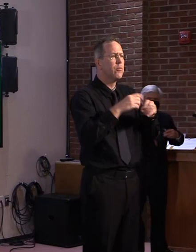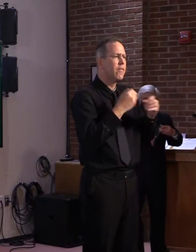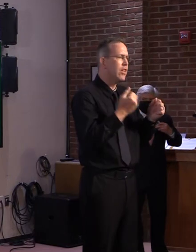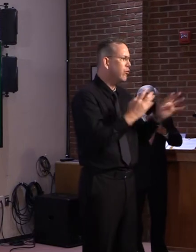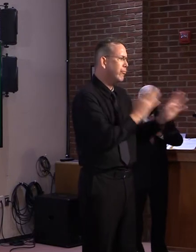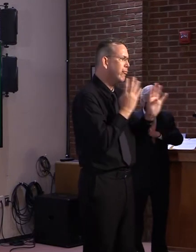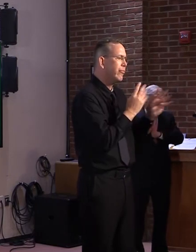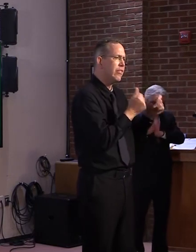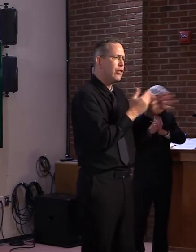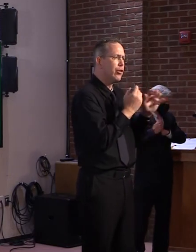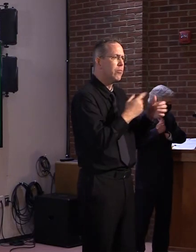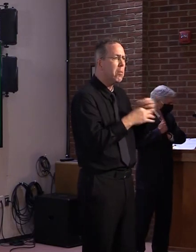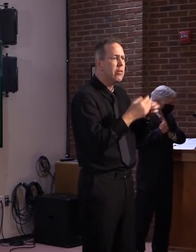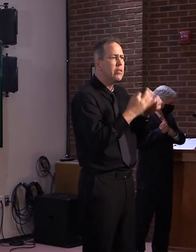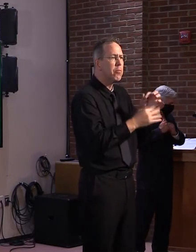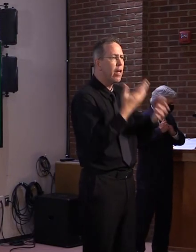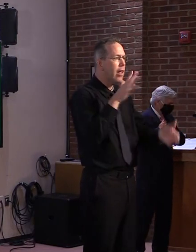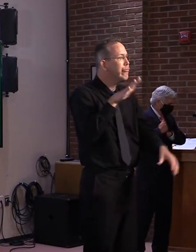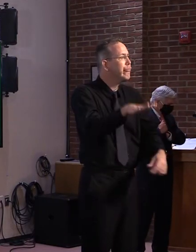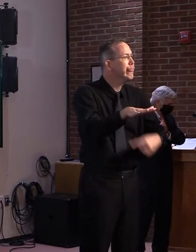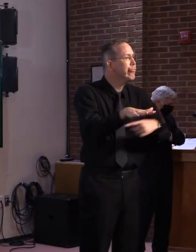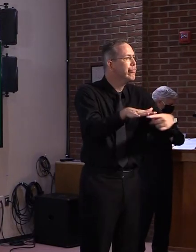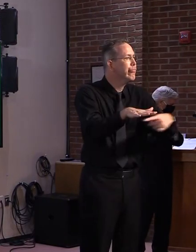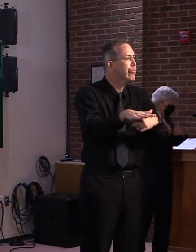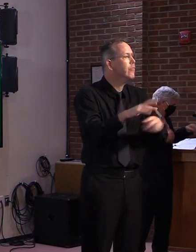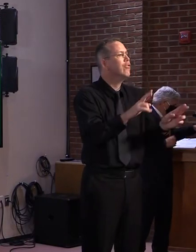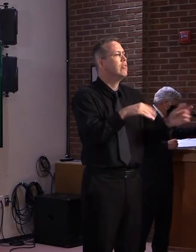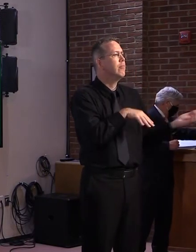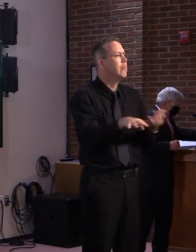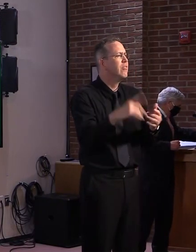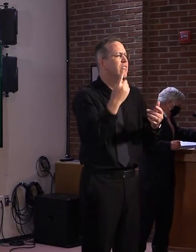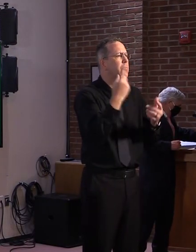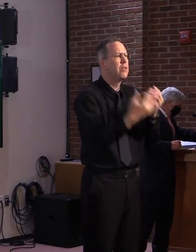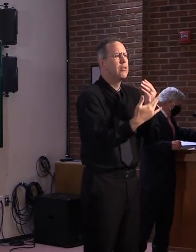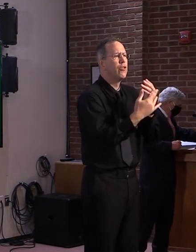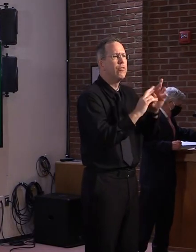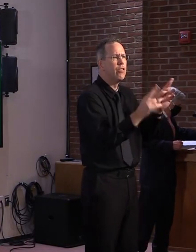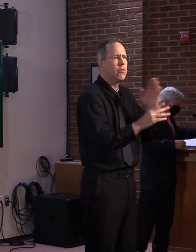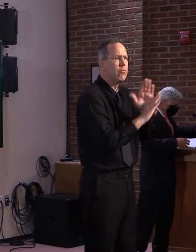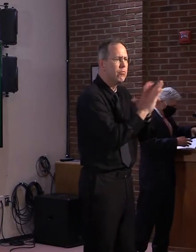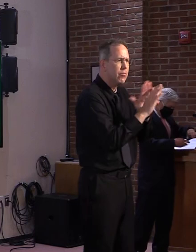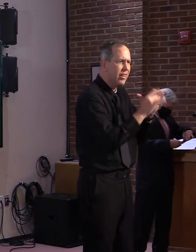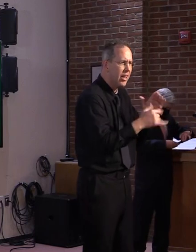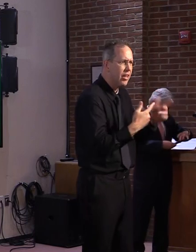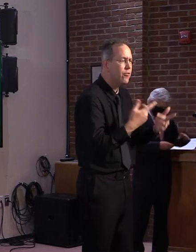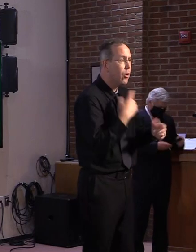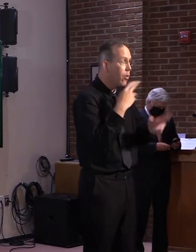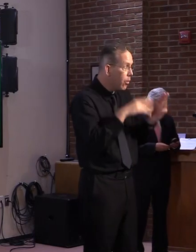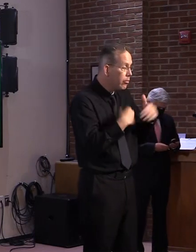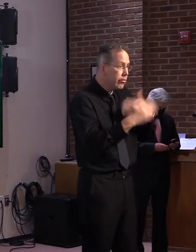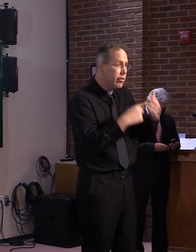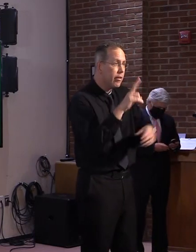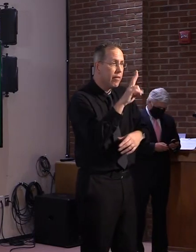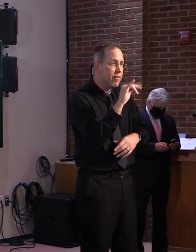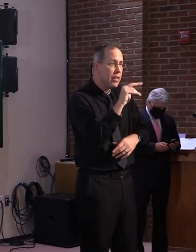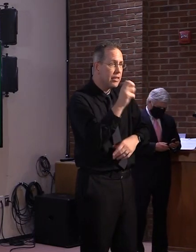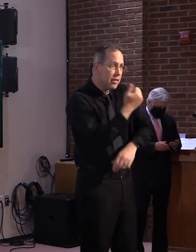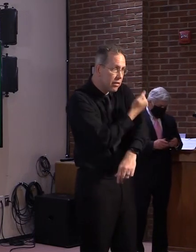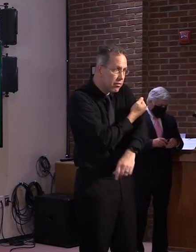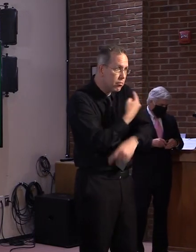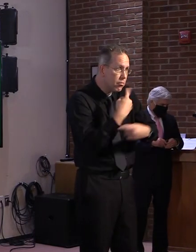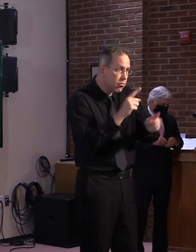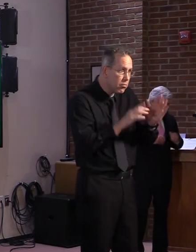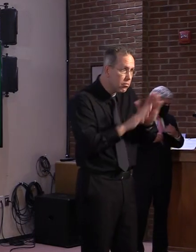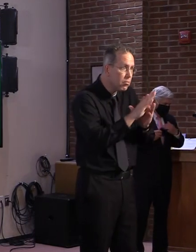all the vaccine candidates that are being examined now, and a couple are being very much fast-tracked to